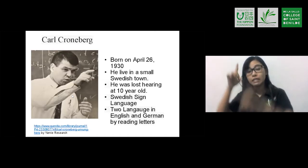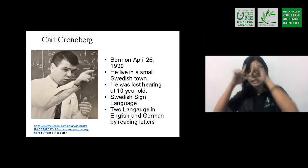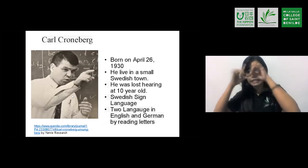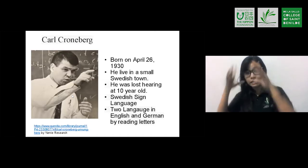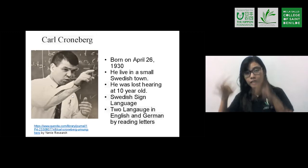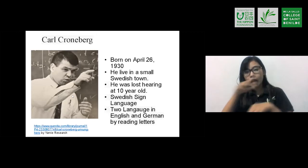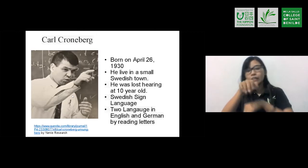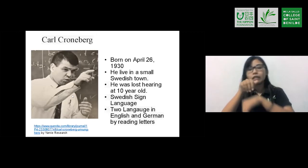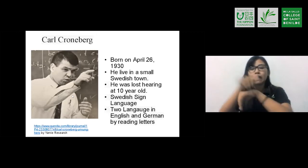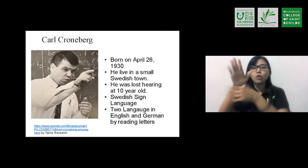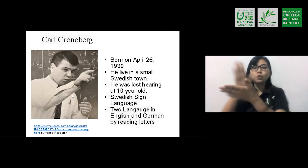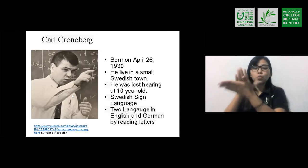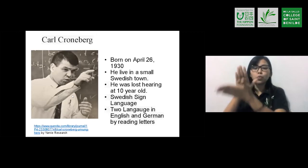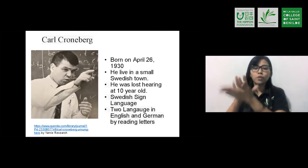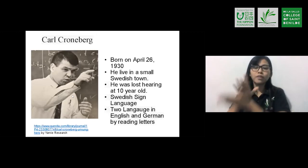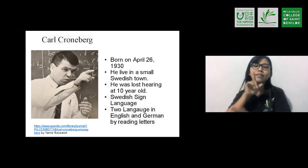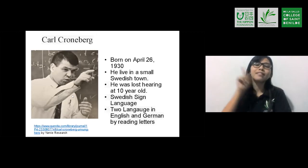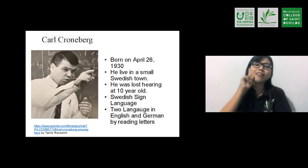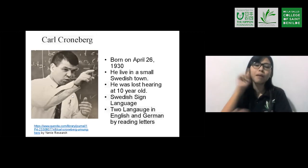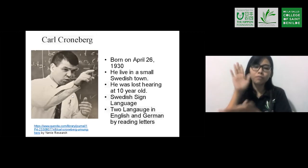Okay, his parents